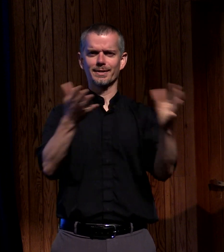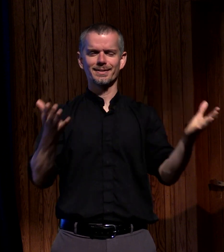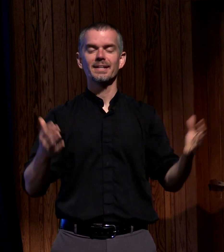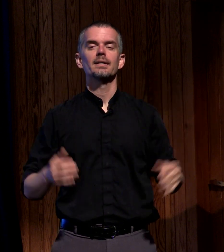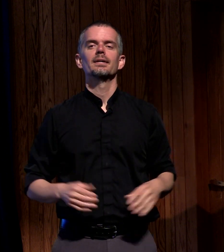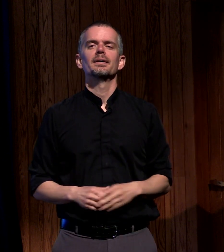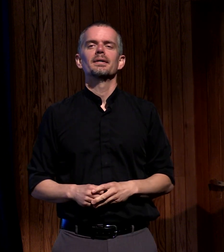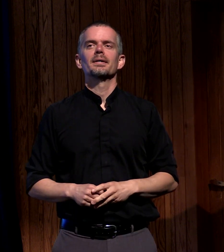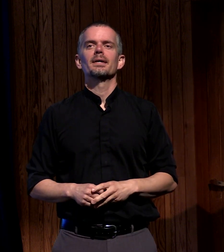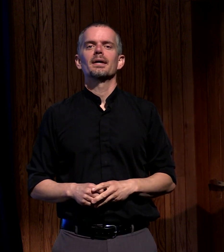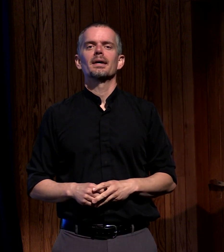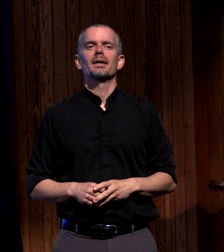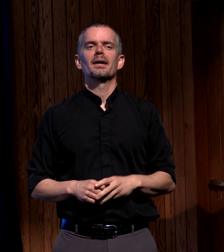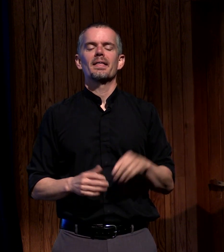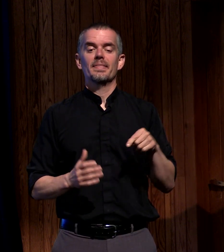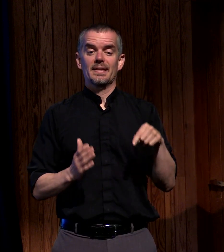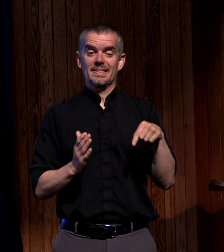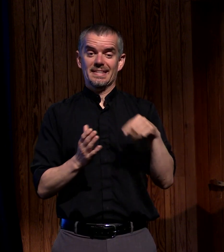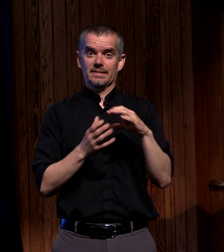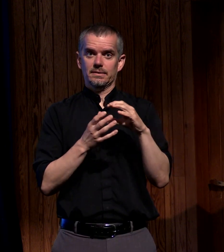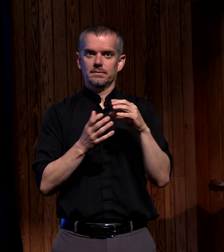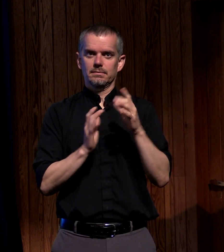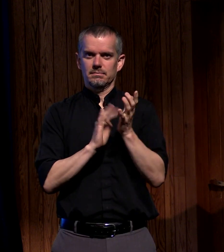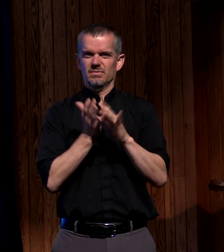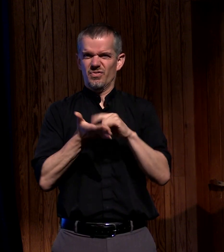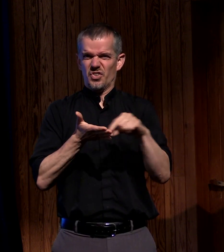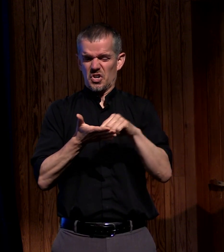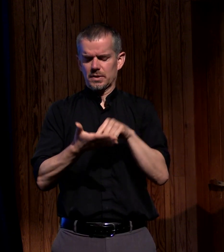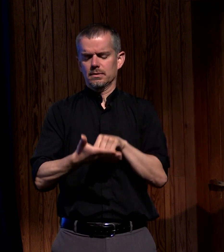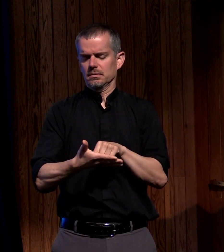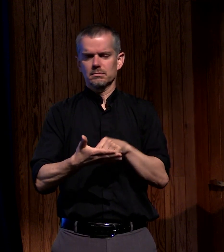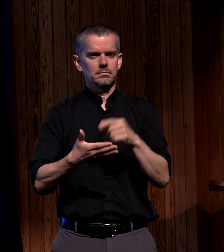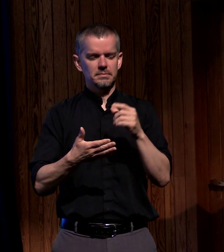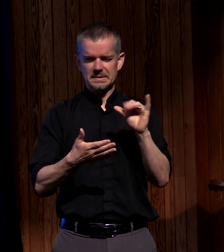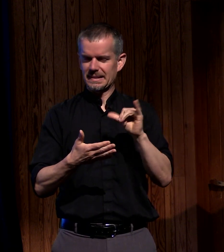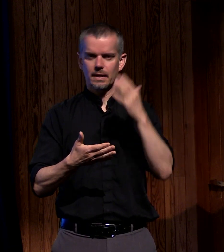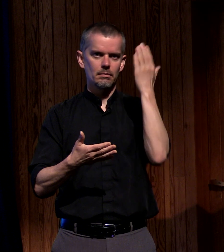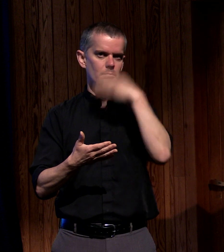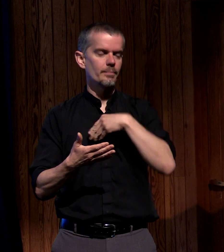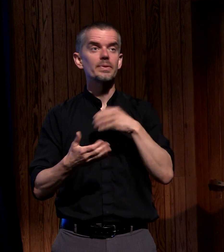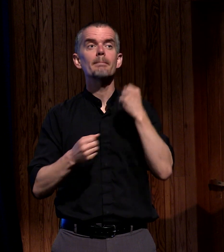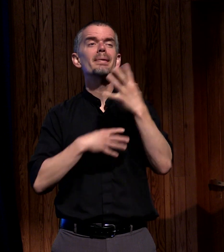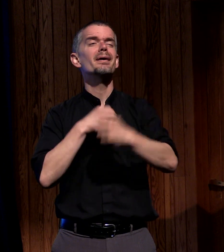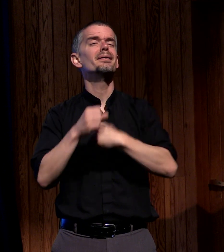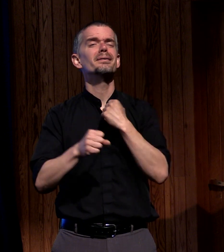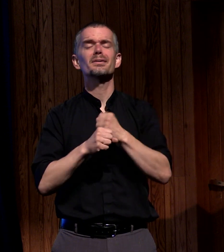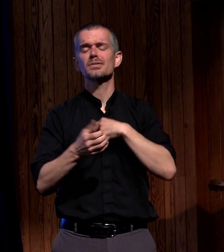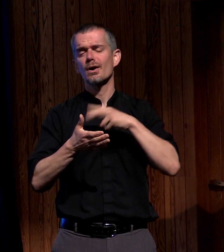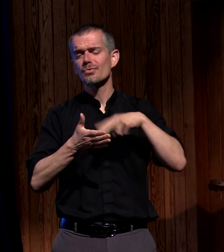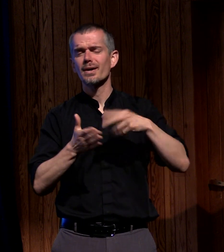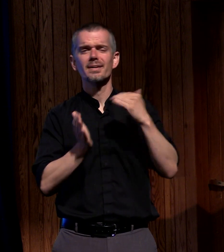to me with this text this year for years I've read this text I've preached on this text the last like six years